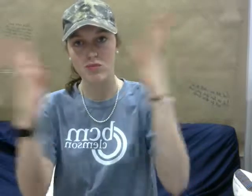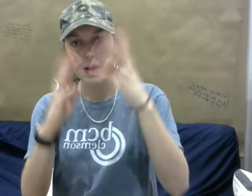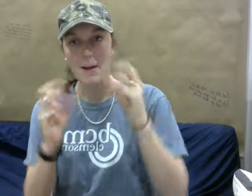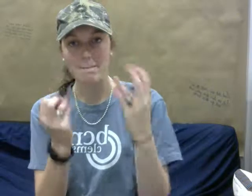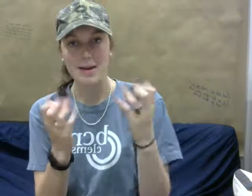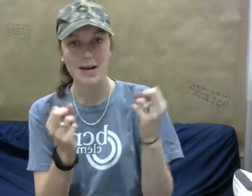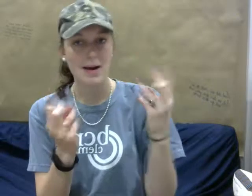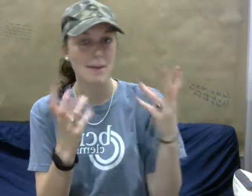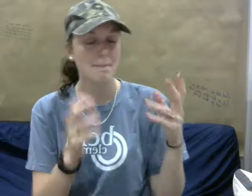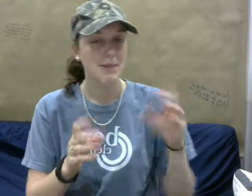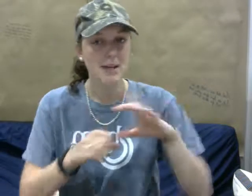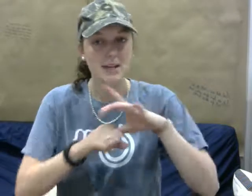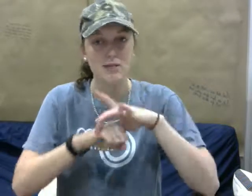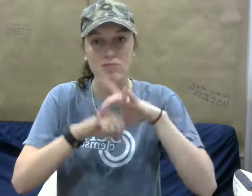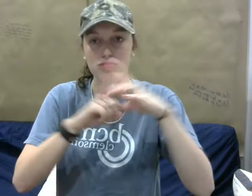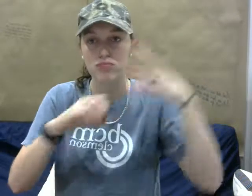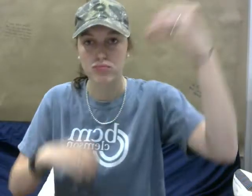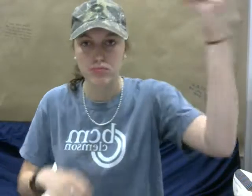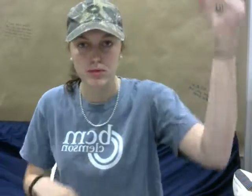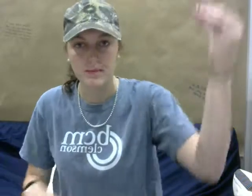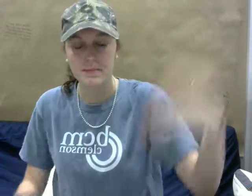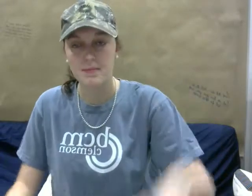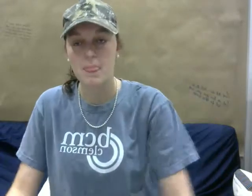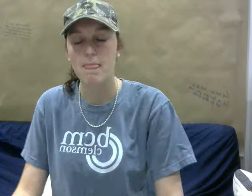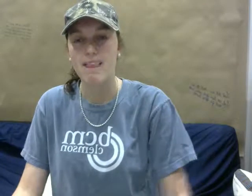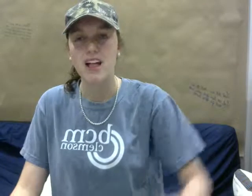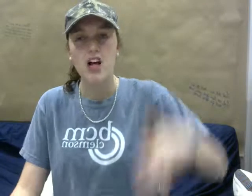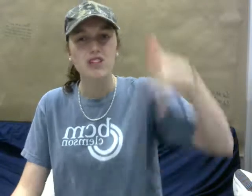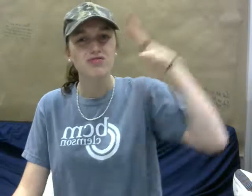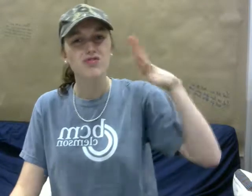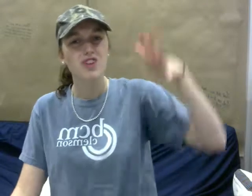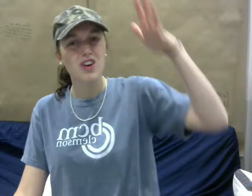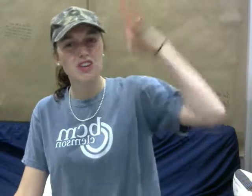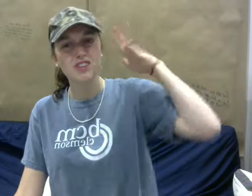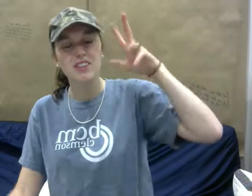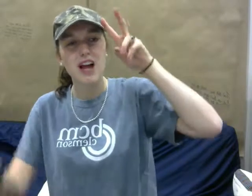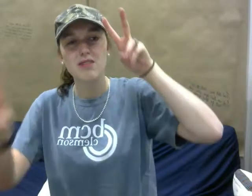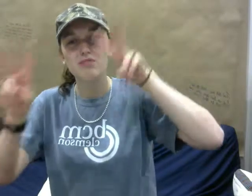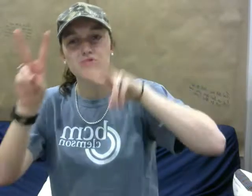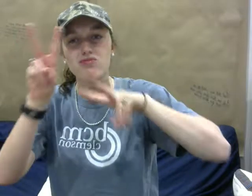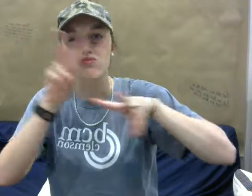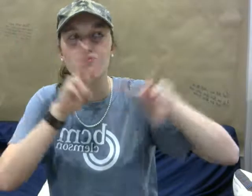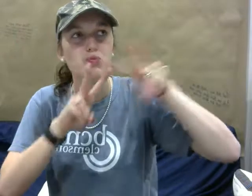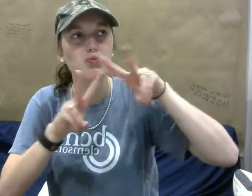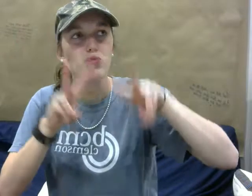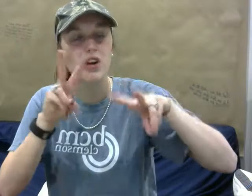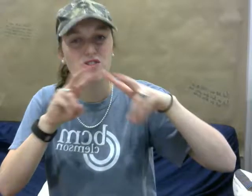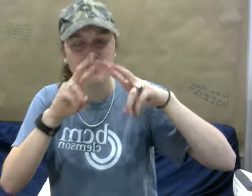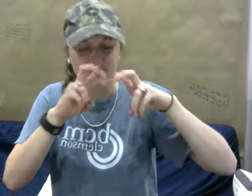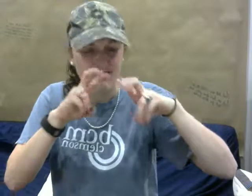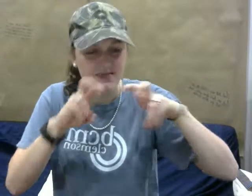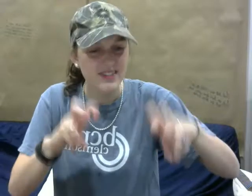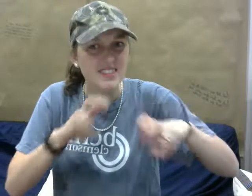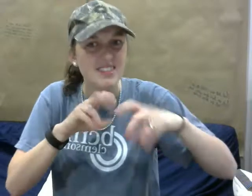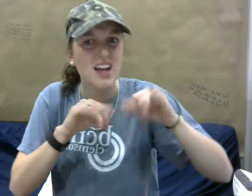Ancient astronomers observed points of light in the night sky that appeared to wander across the fixed background of stars.